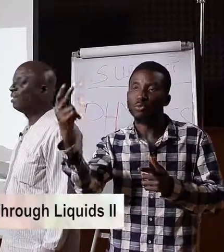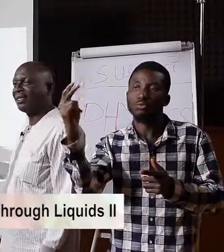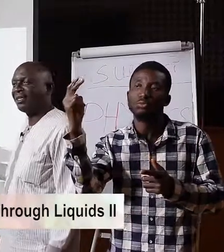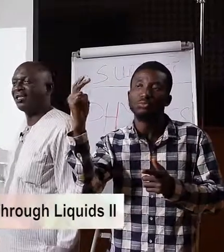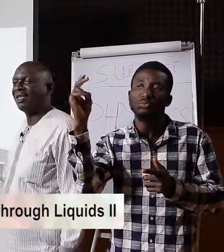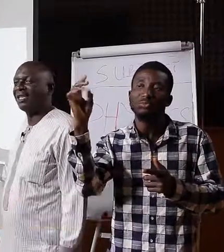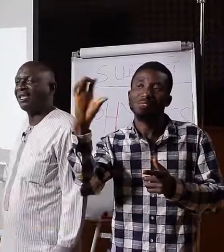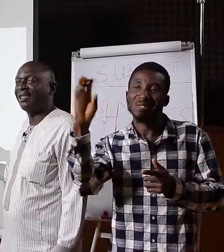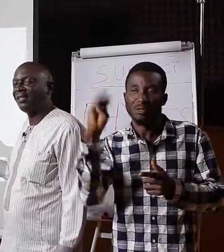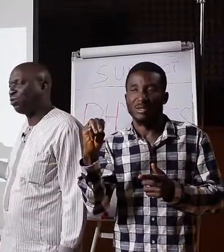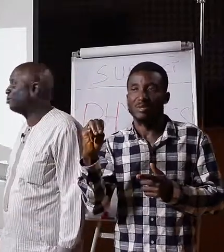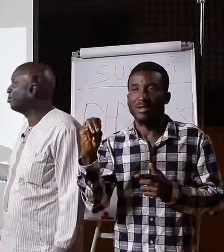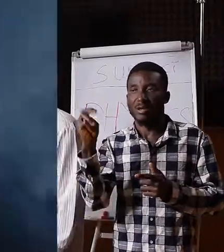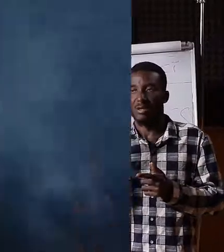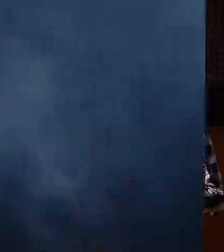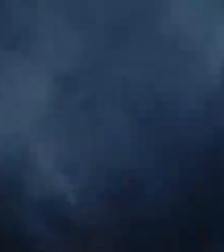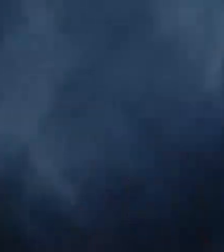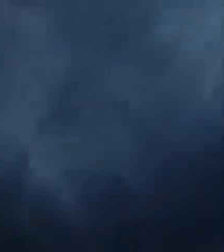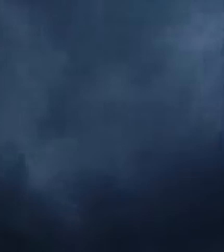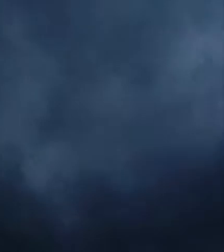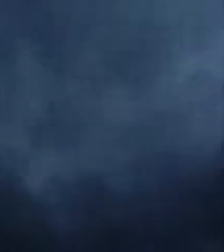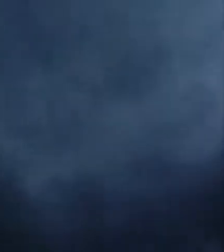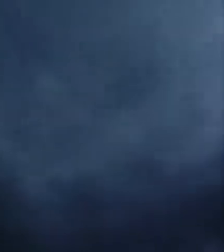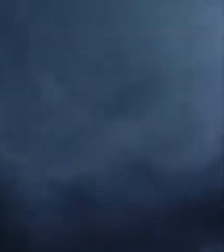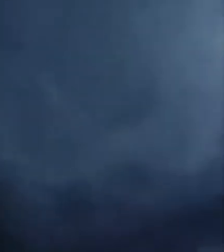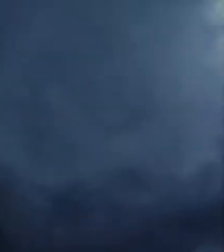0.832 centimeters cube.